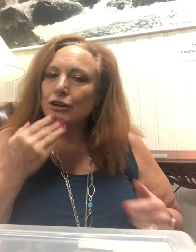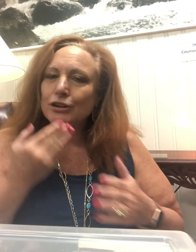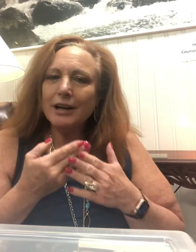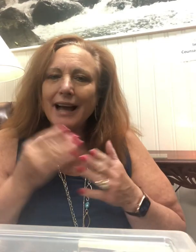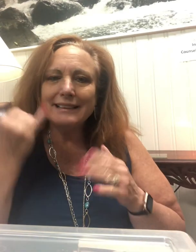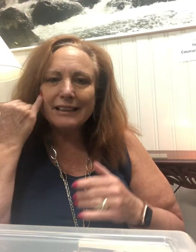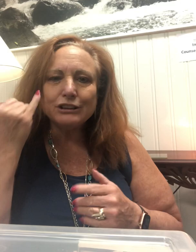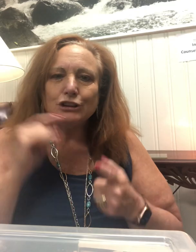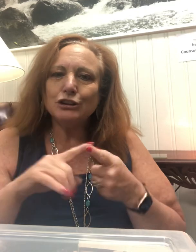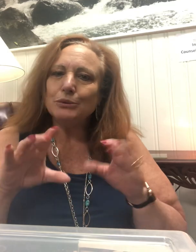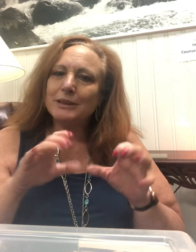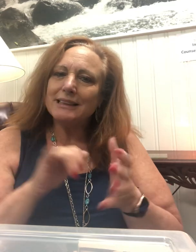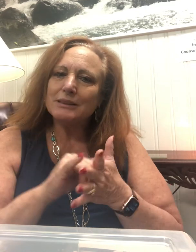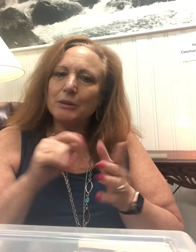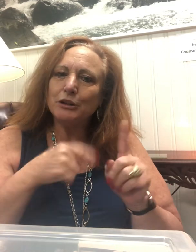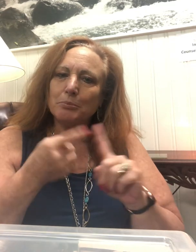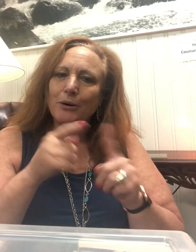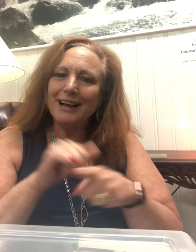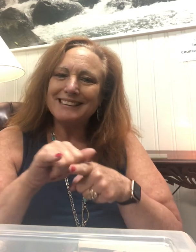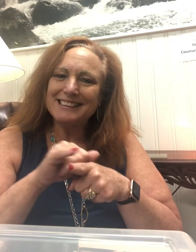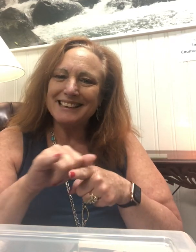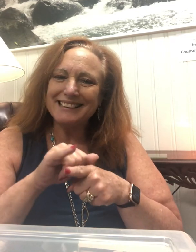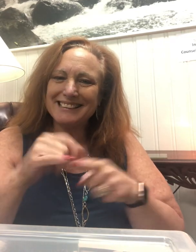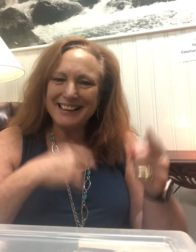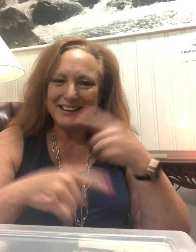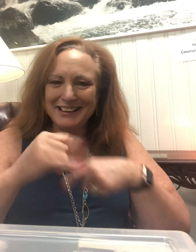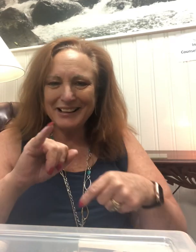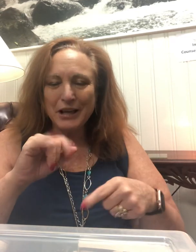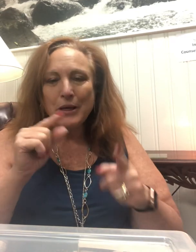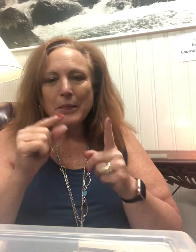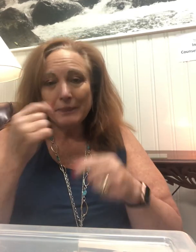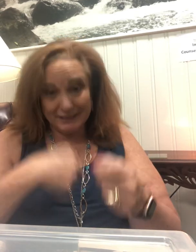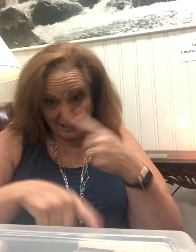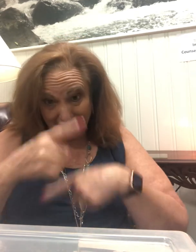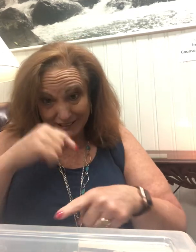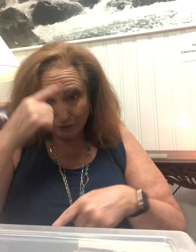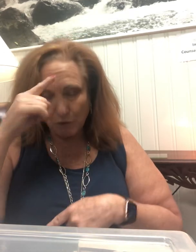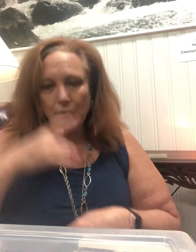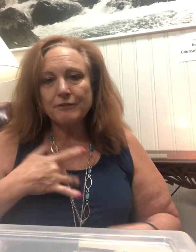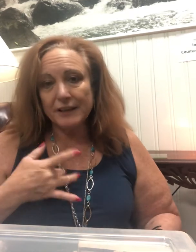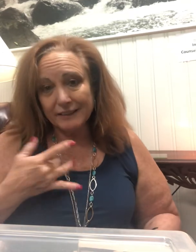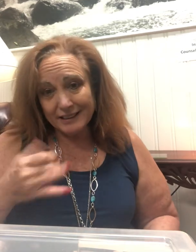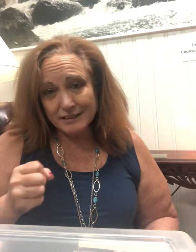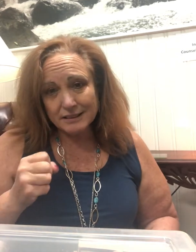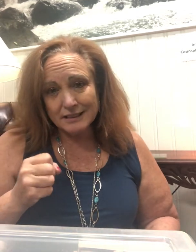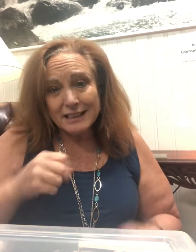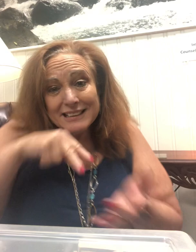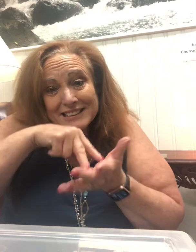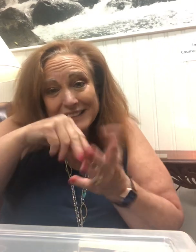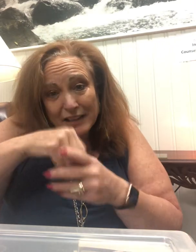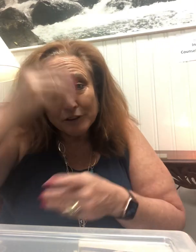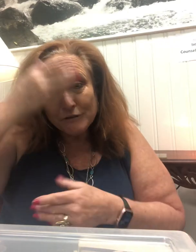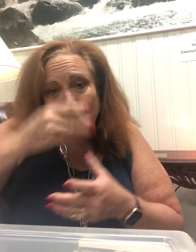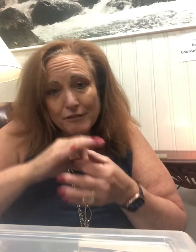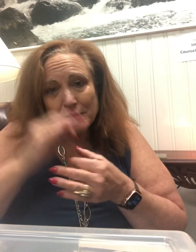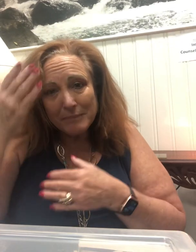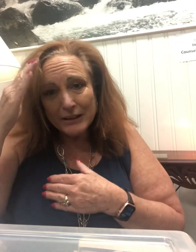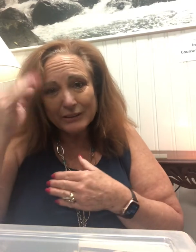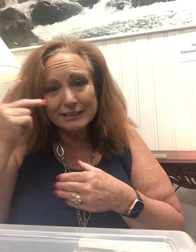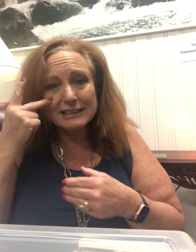Good idea to do this when you're practicing signing the signs for feelings. Stand in front of a mirror and see